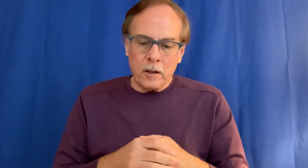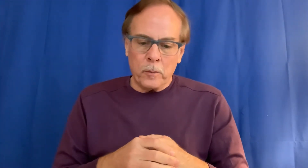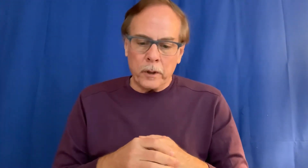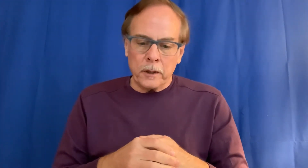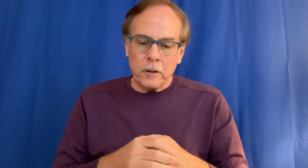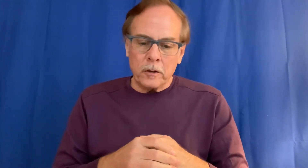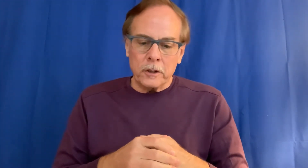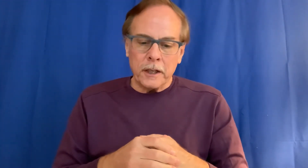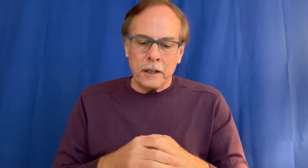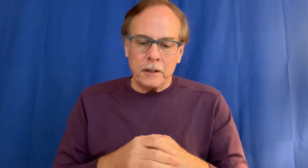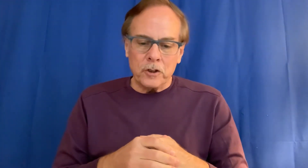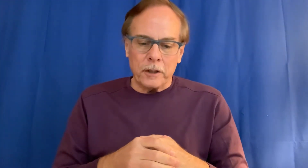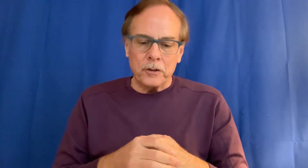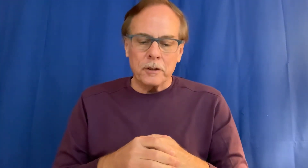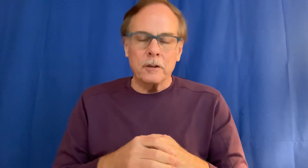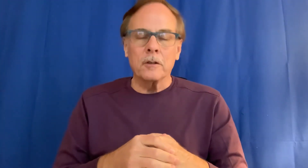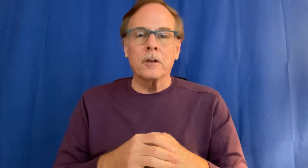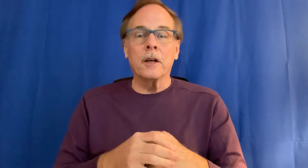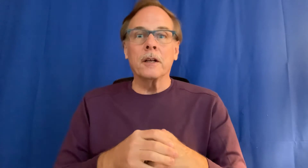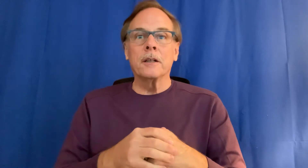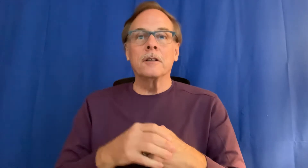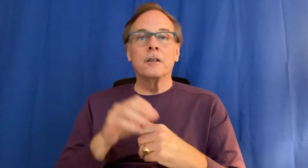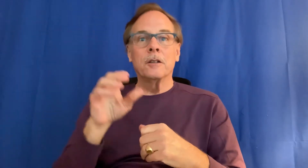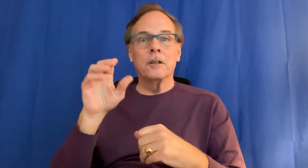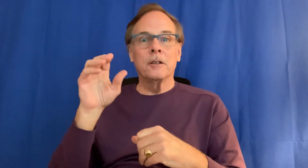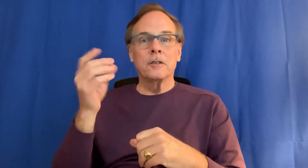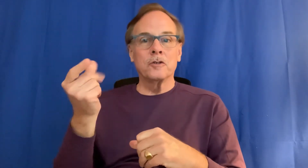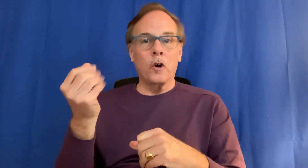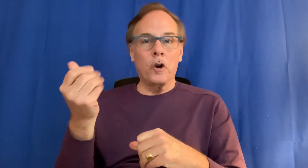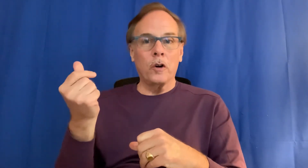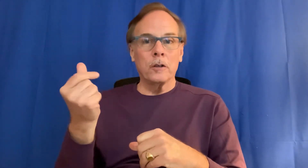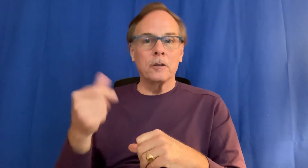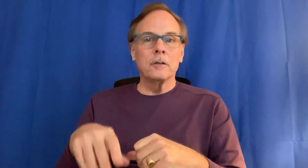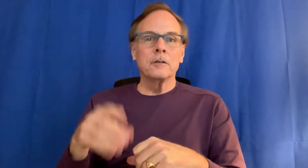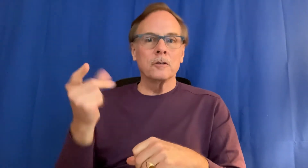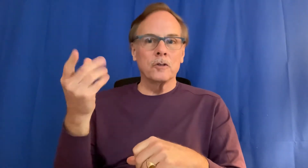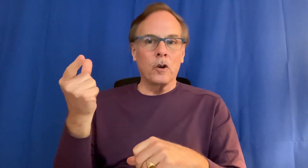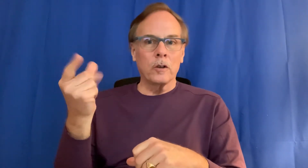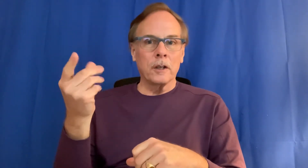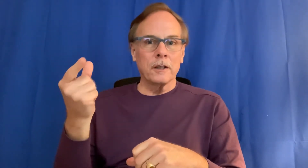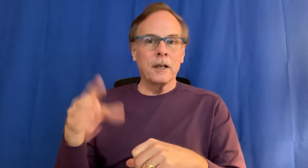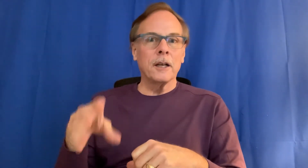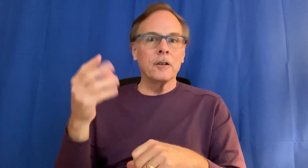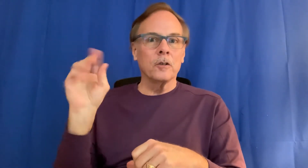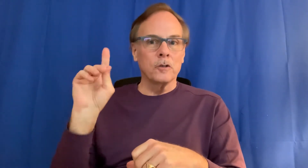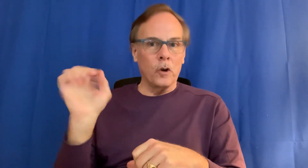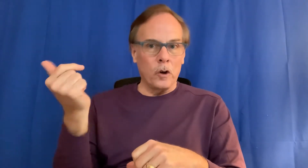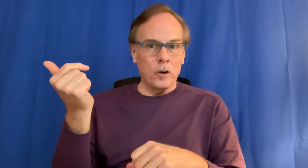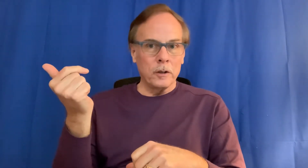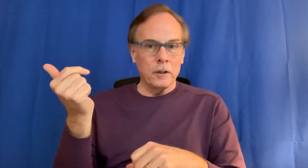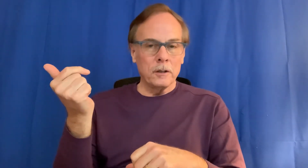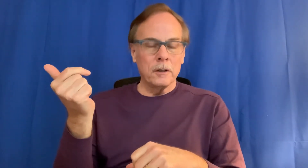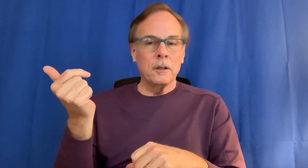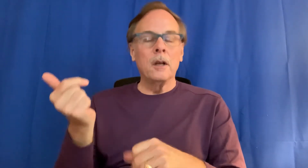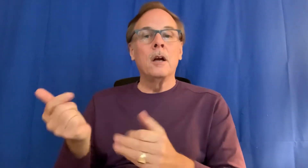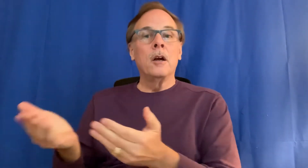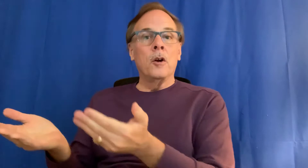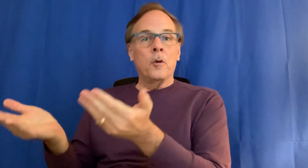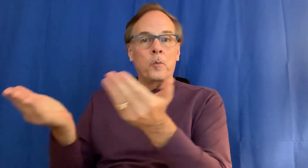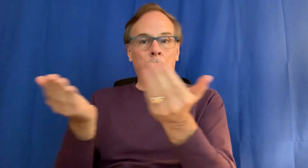Bring a dog to get an injection. Okay. Dog, dog like that, or dog.